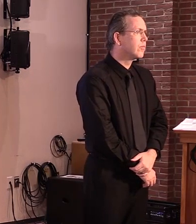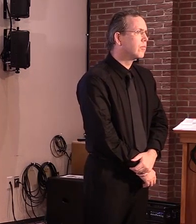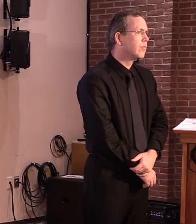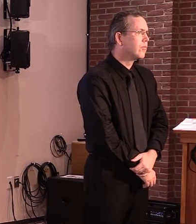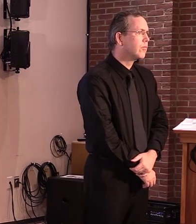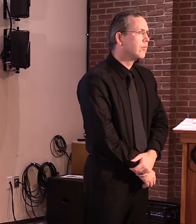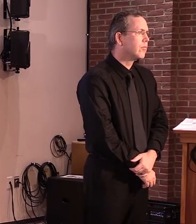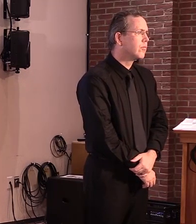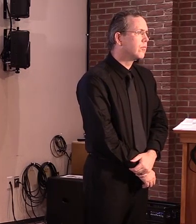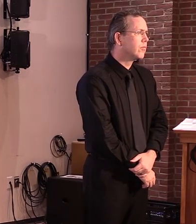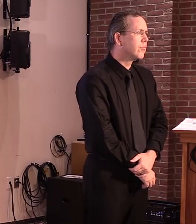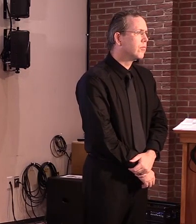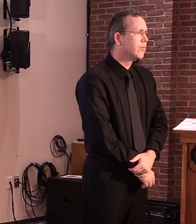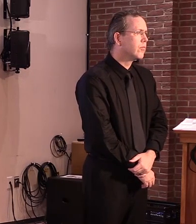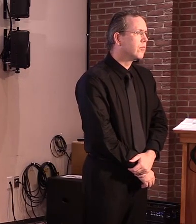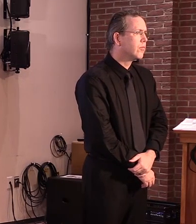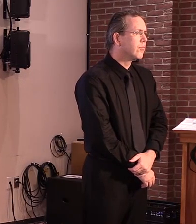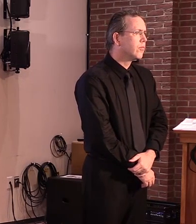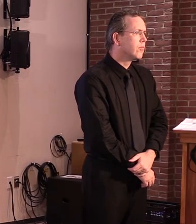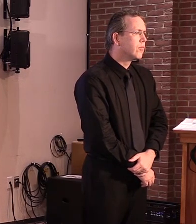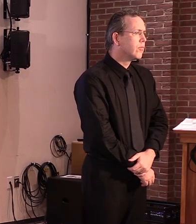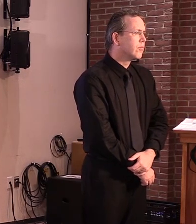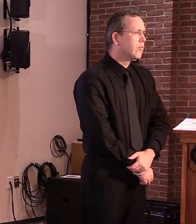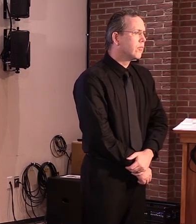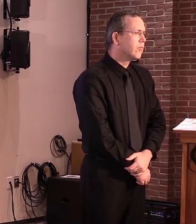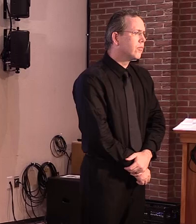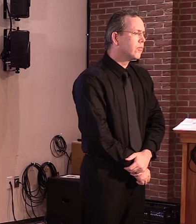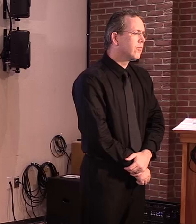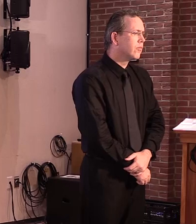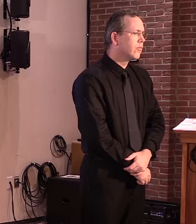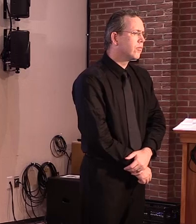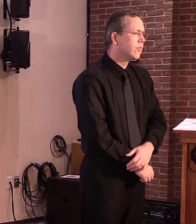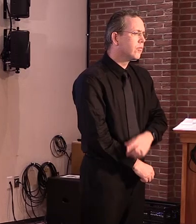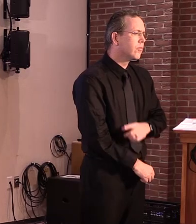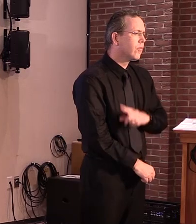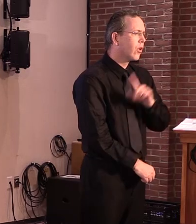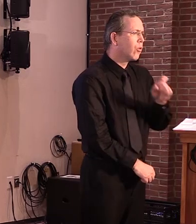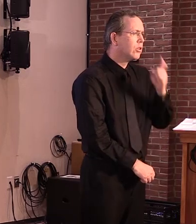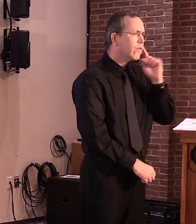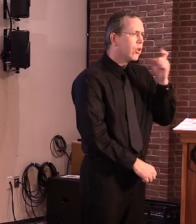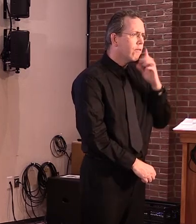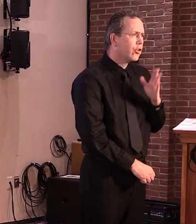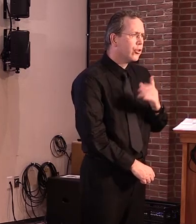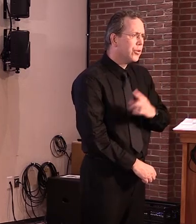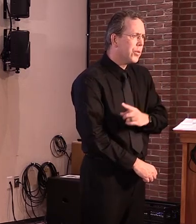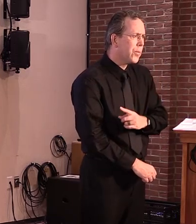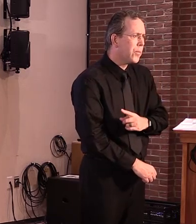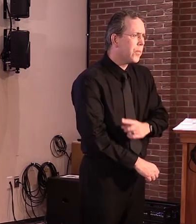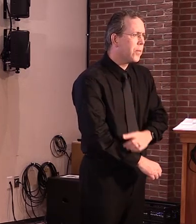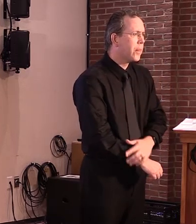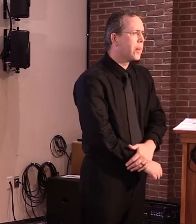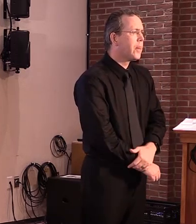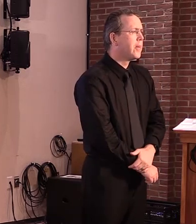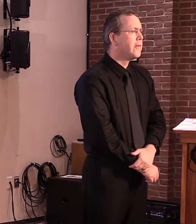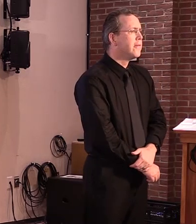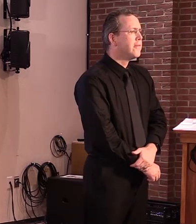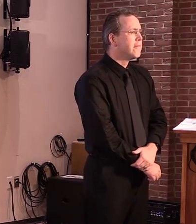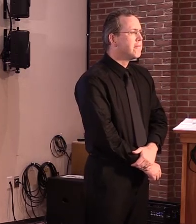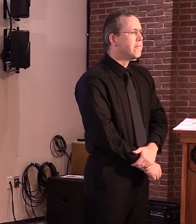I don't know whether the analogy to Irene is a good one, but I know that